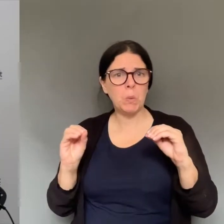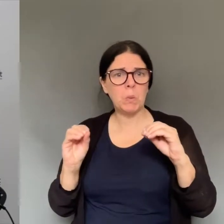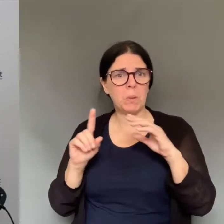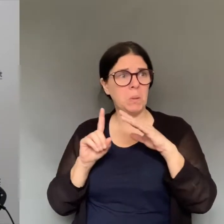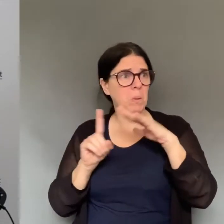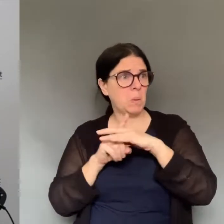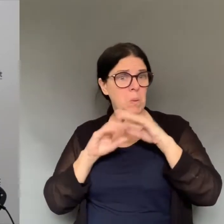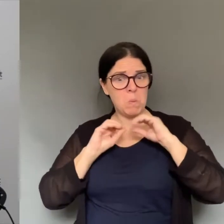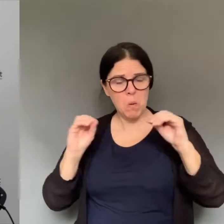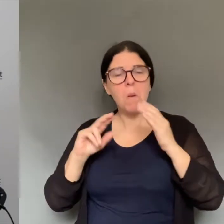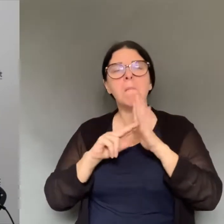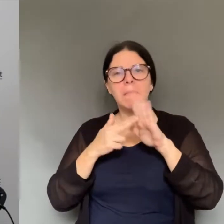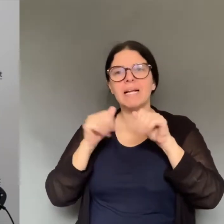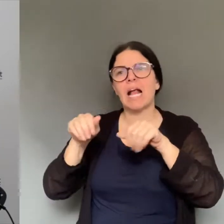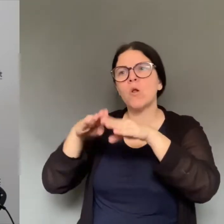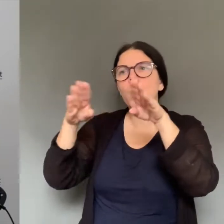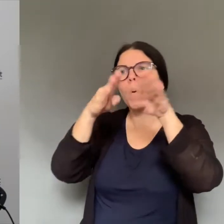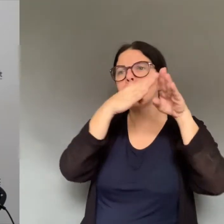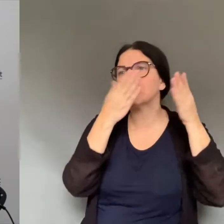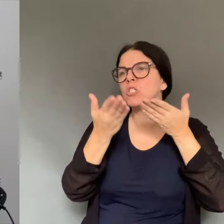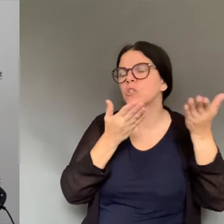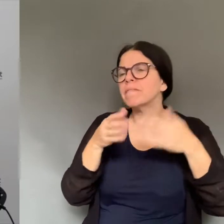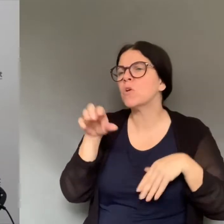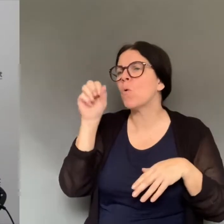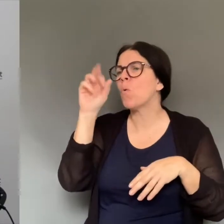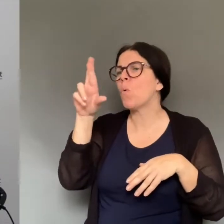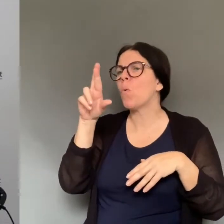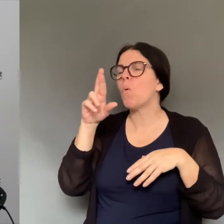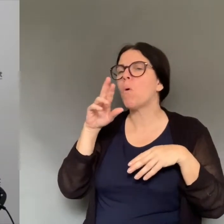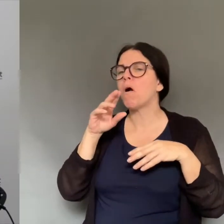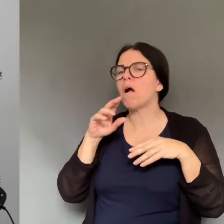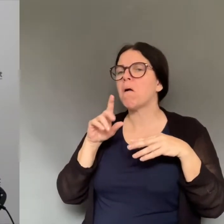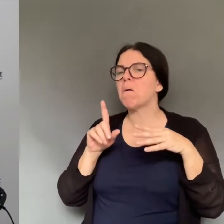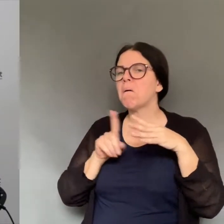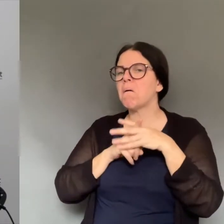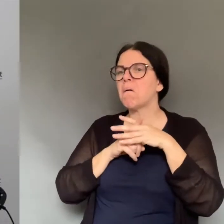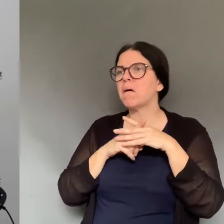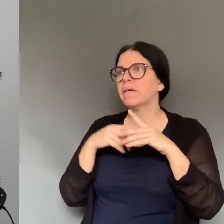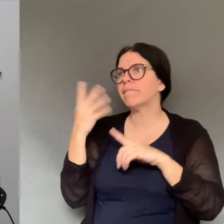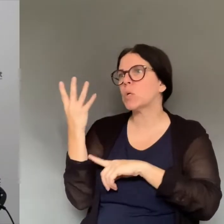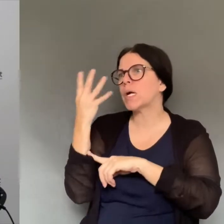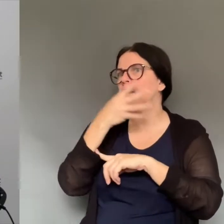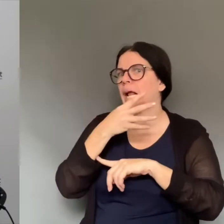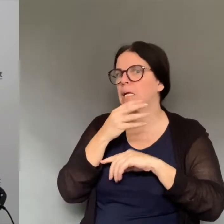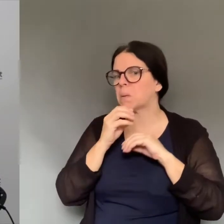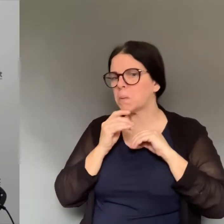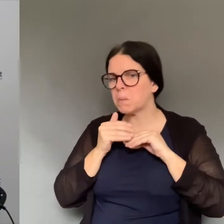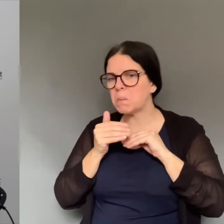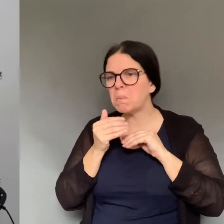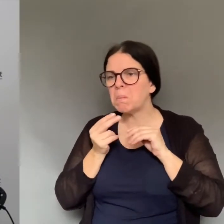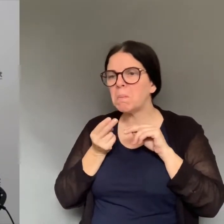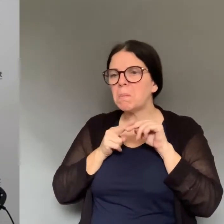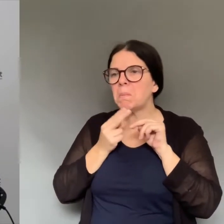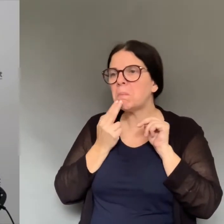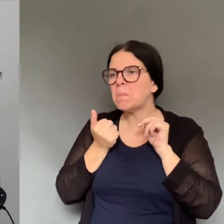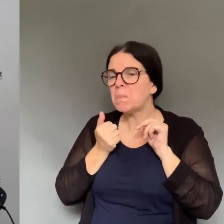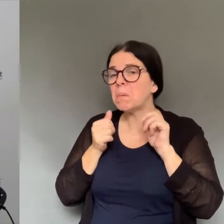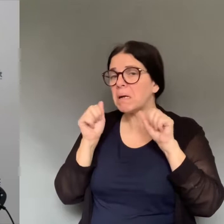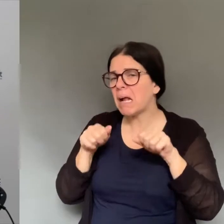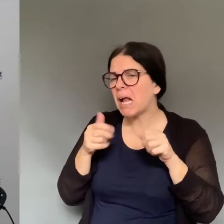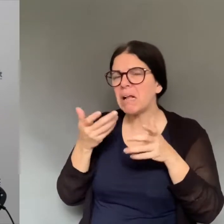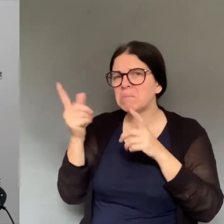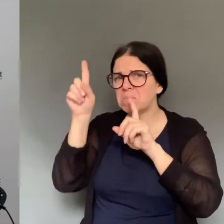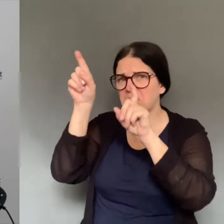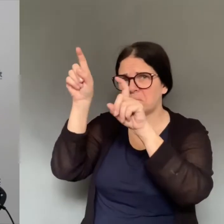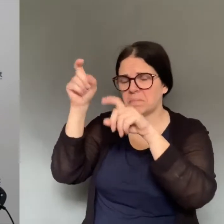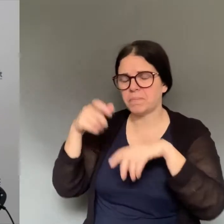days? What do you have as your benchmark as to when you would recommend reopening services? So good question, and